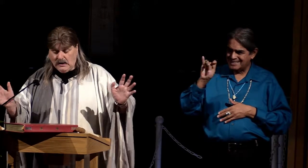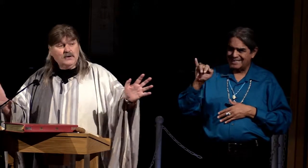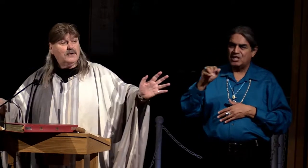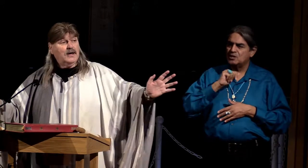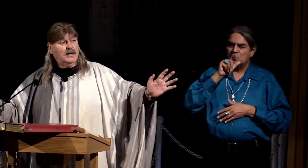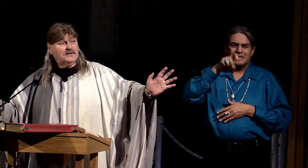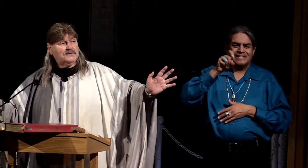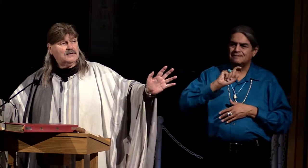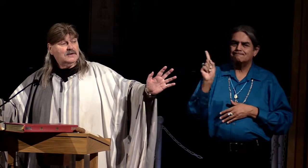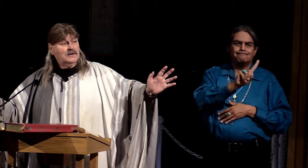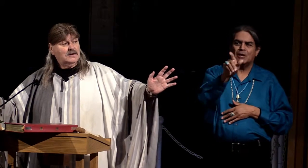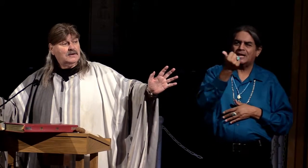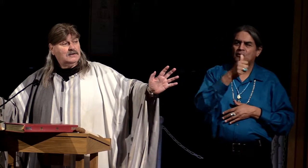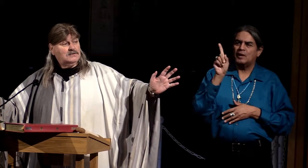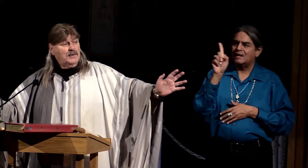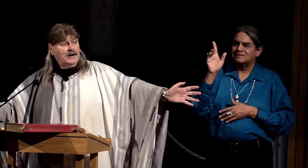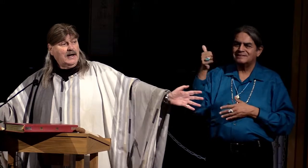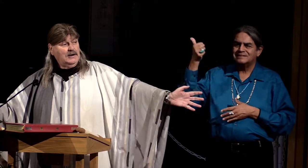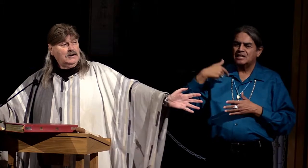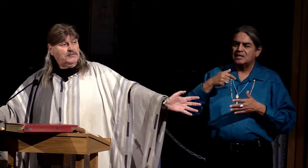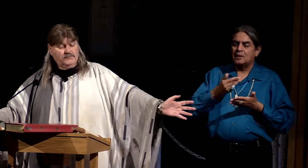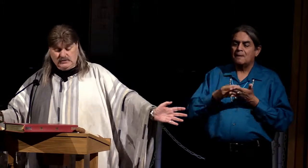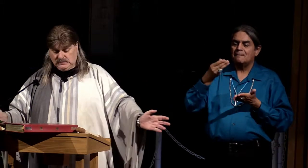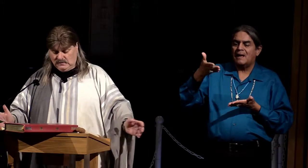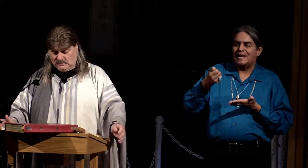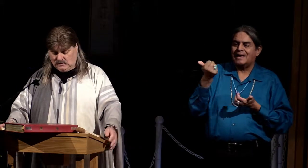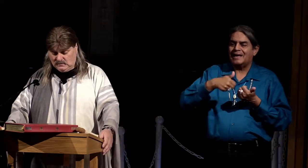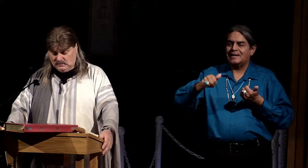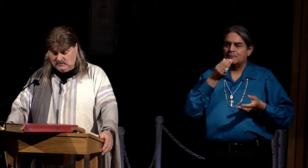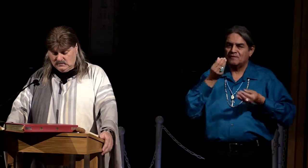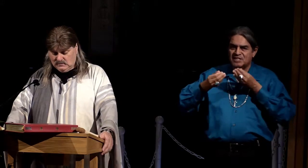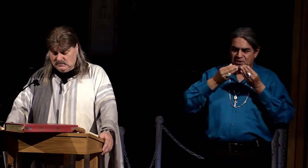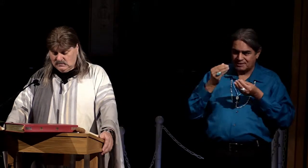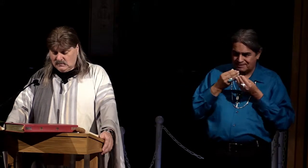go anywhere else to buy any provisions.